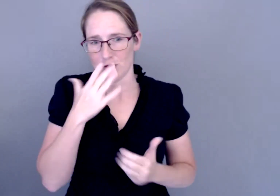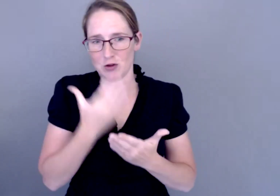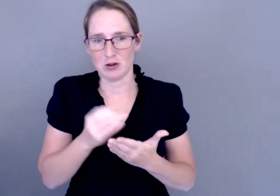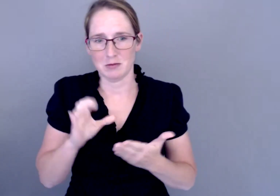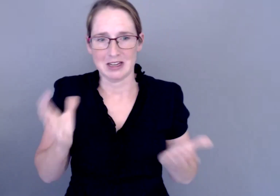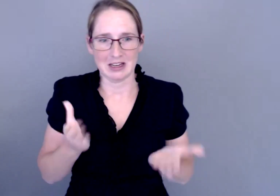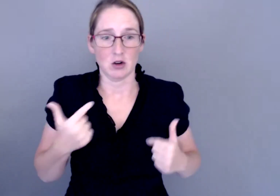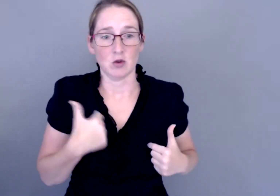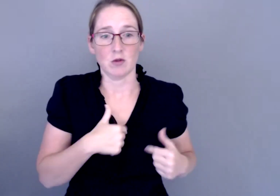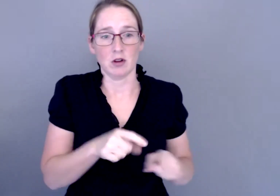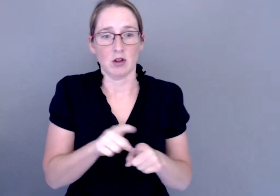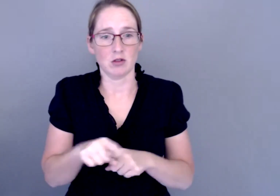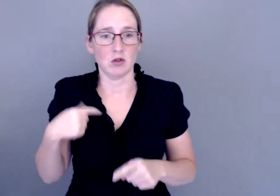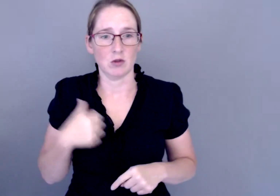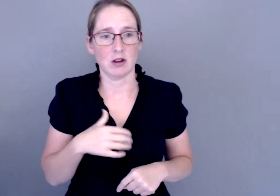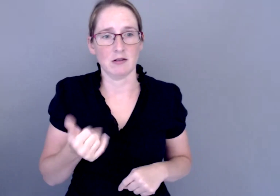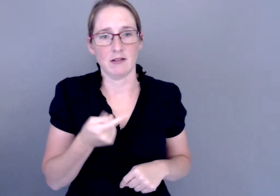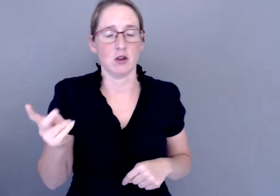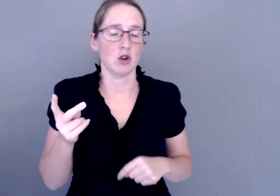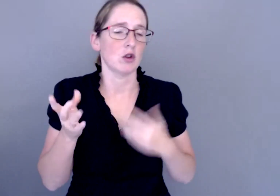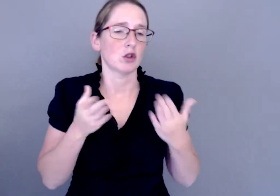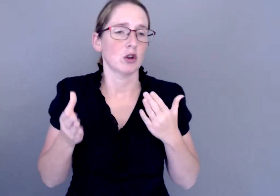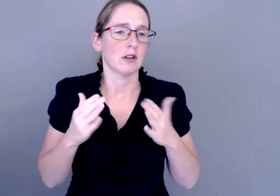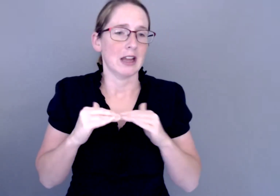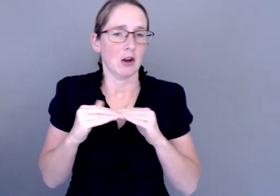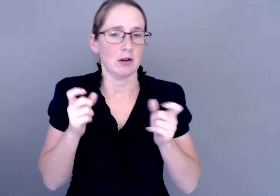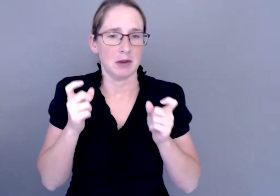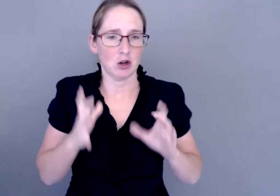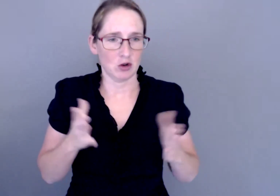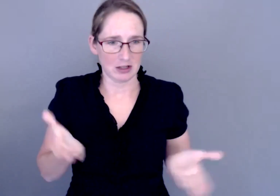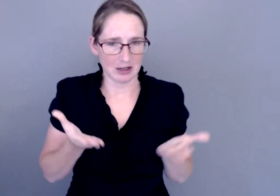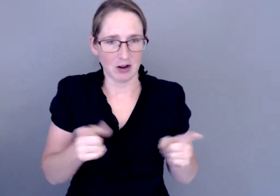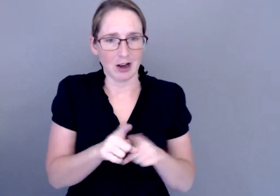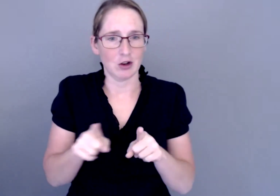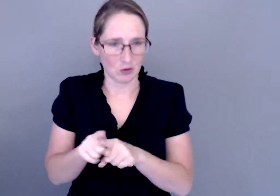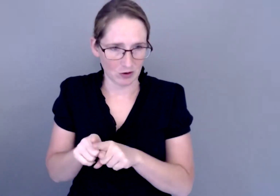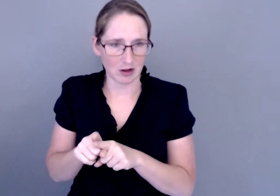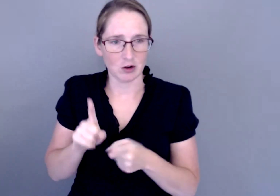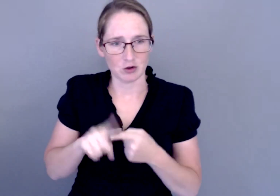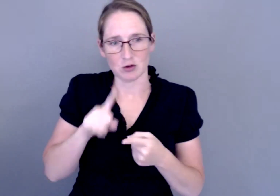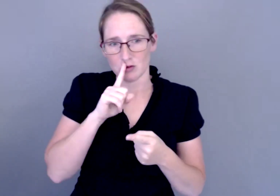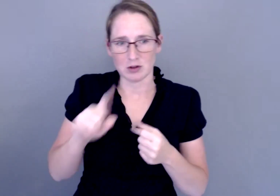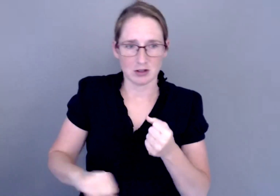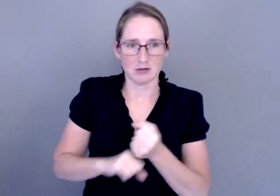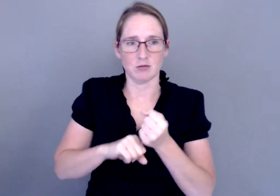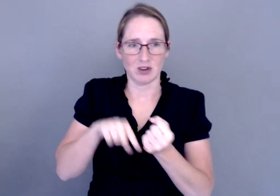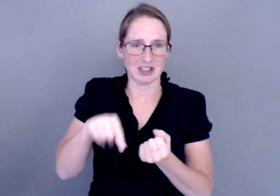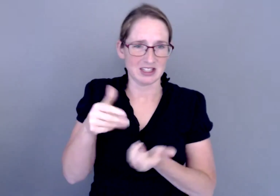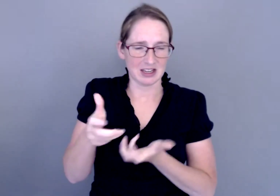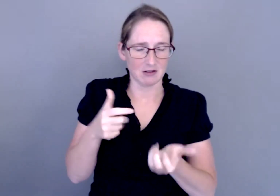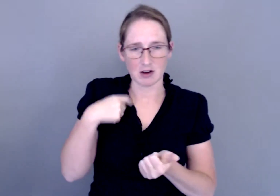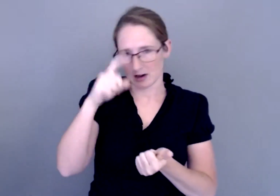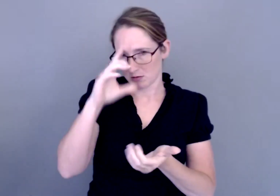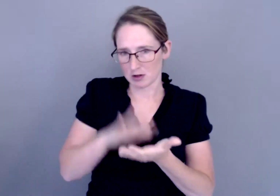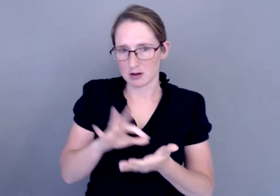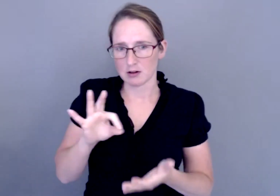And we do have a couple of our service equity managers with us today as well to really support this conversation. So I believe